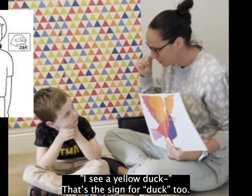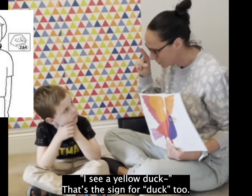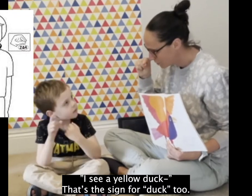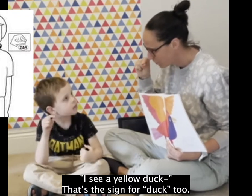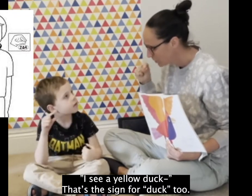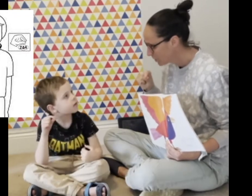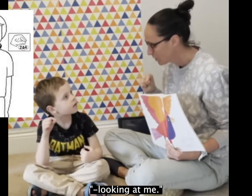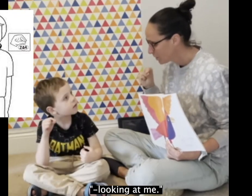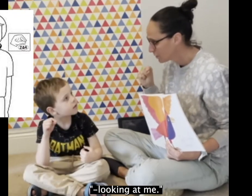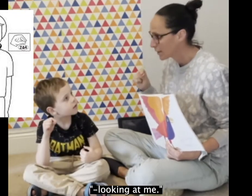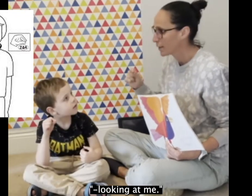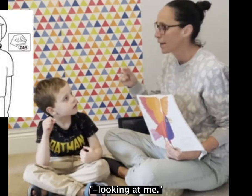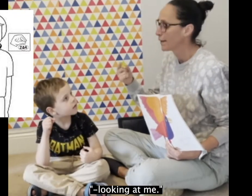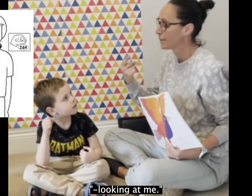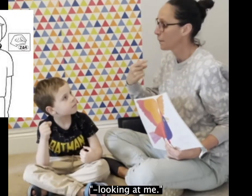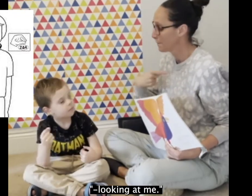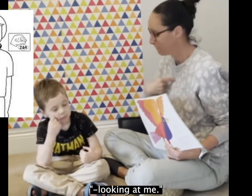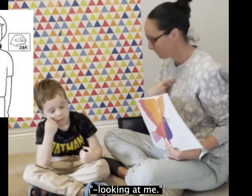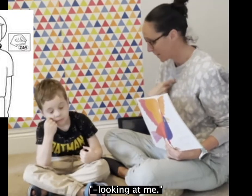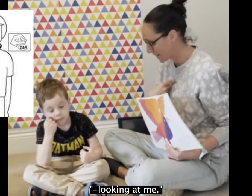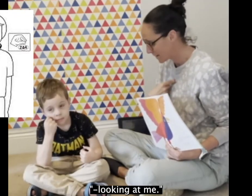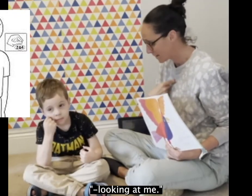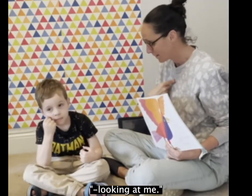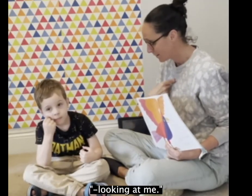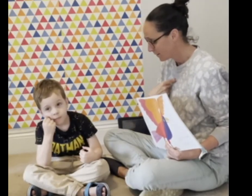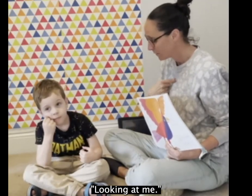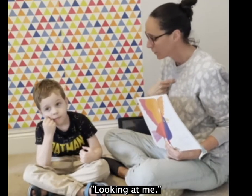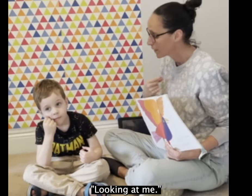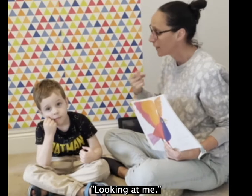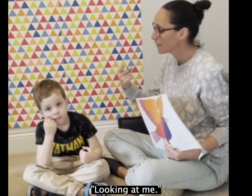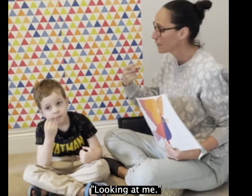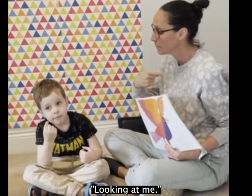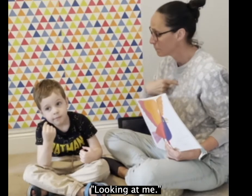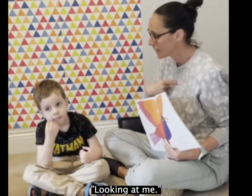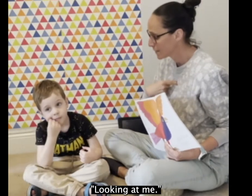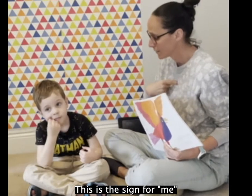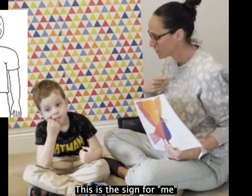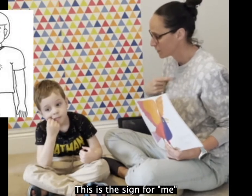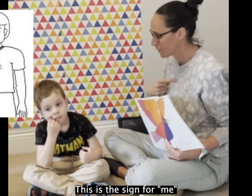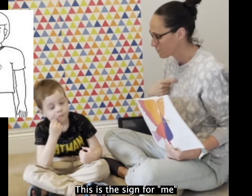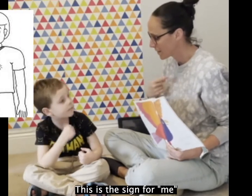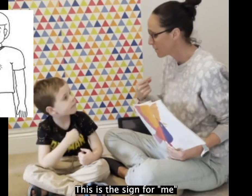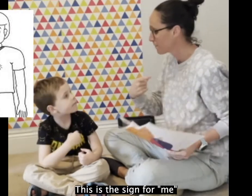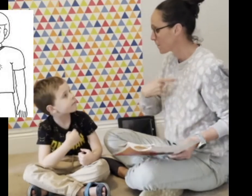too. Looking at me, looking at me. This is a sign for me,